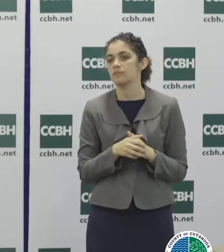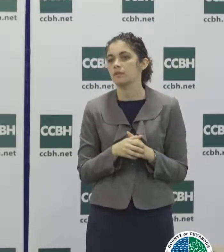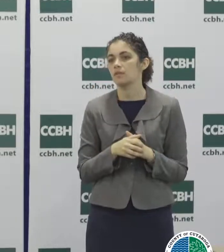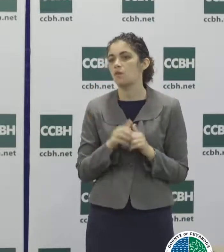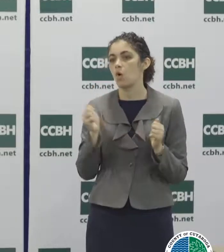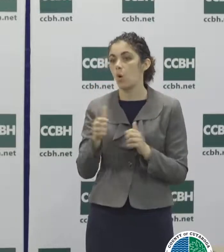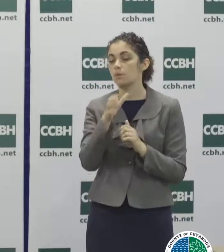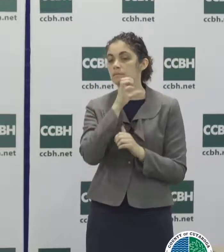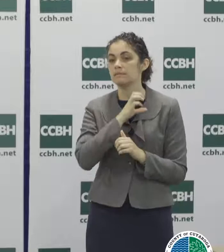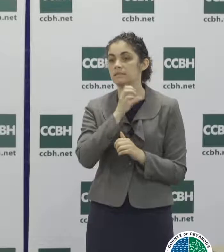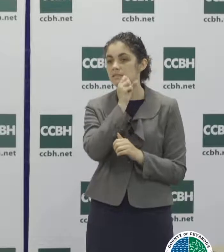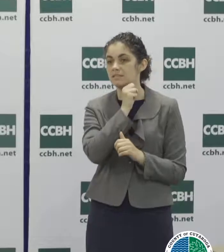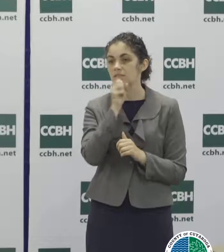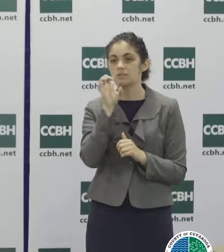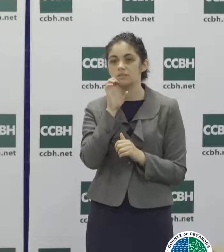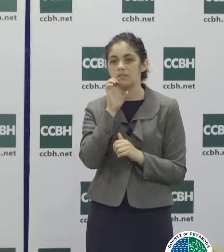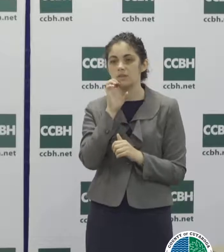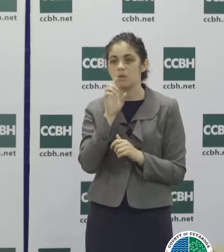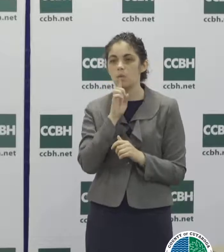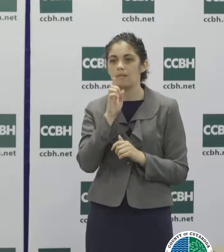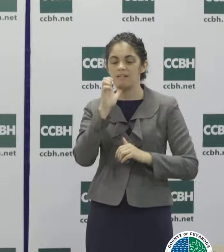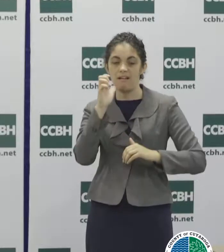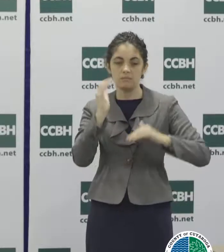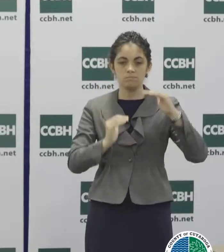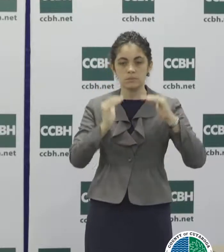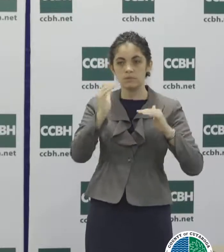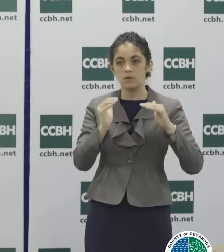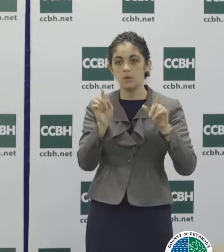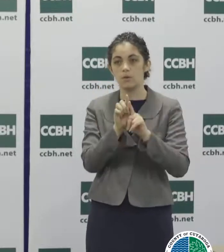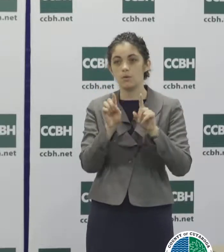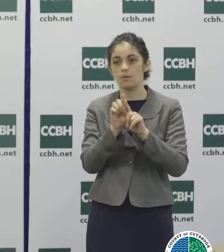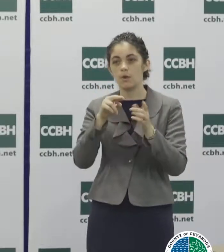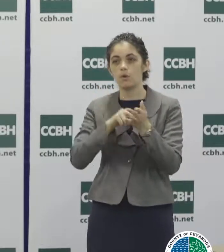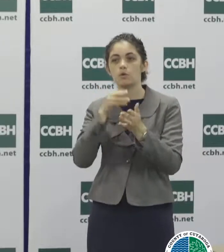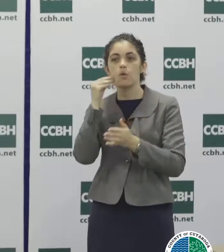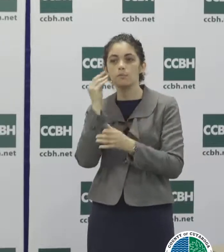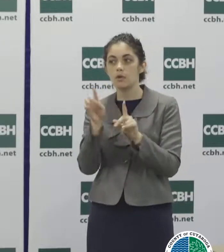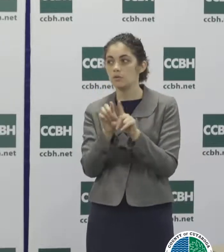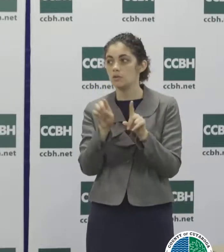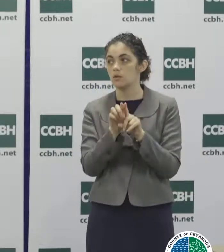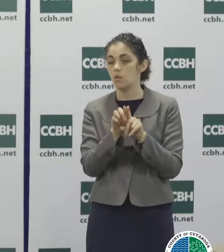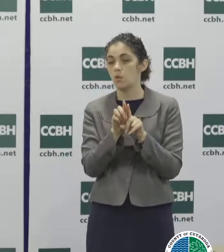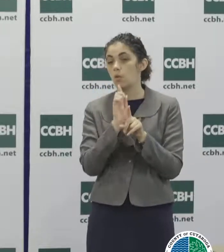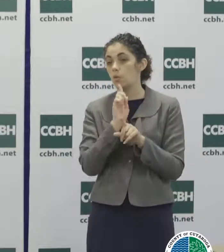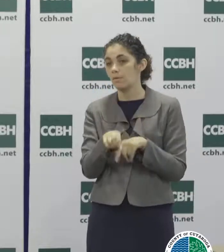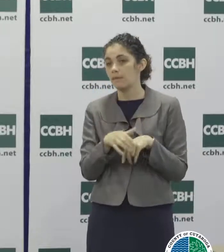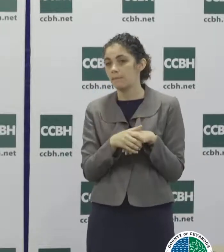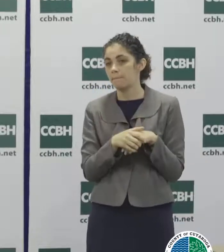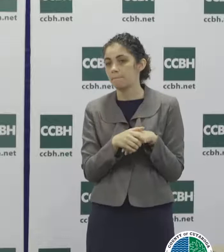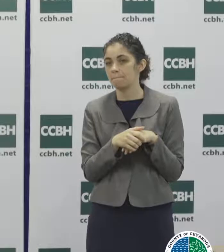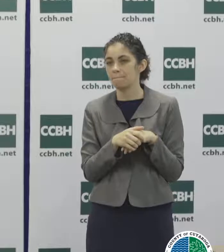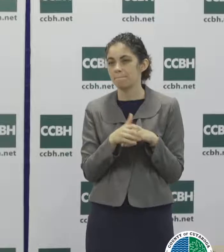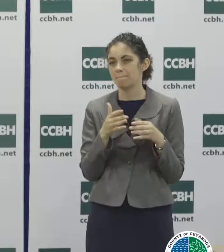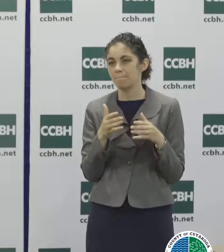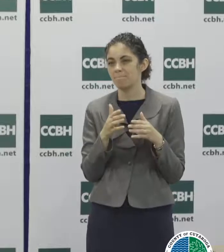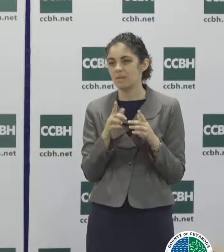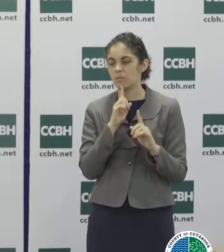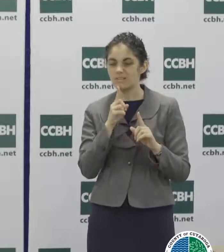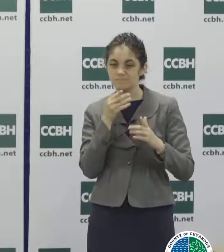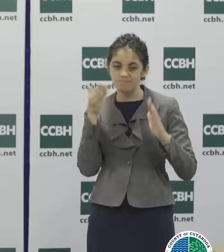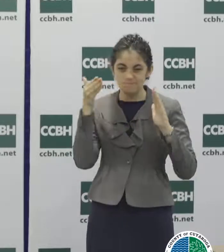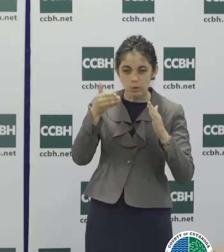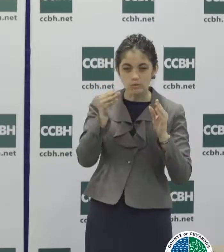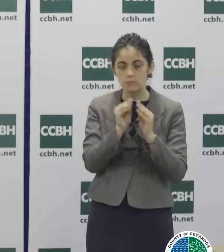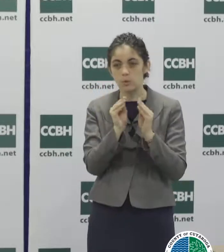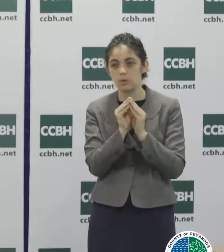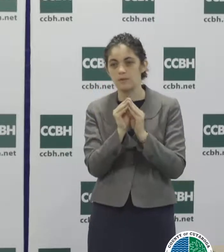fact that seniors are disproportionately affected, and obviously nursing homes have been kind of a prime